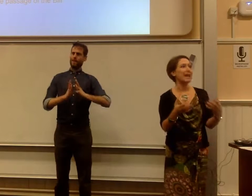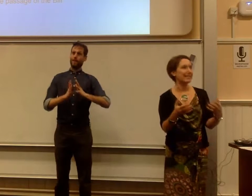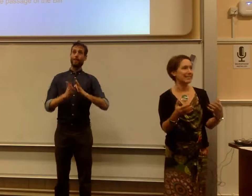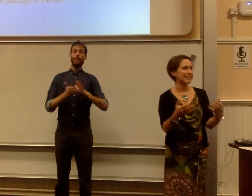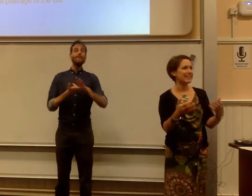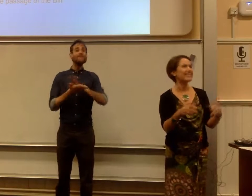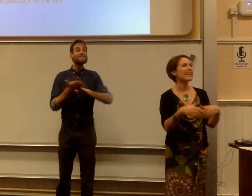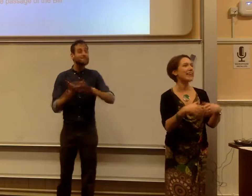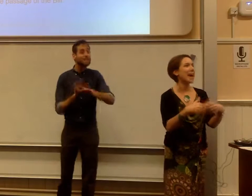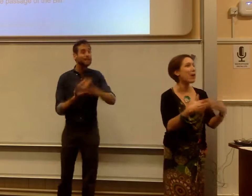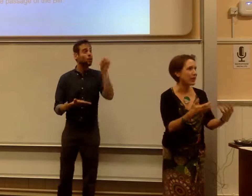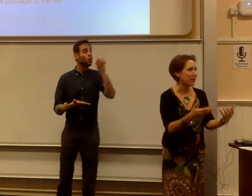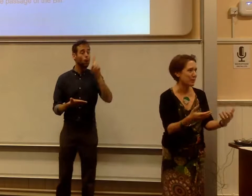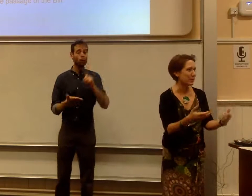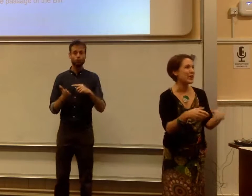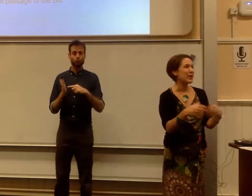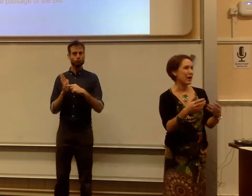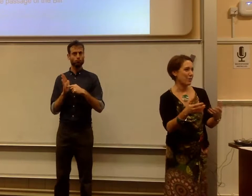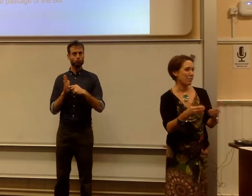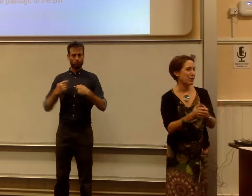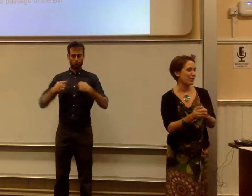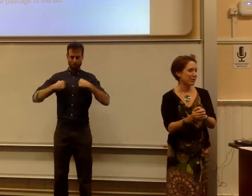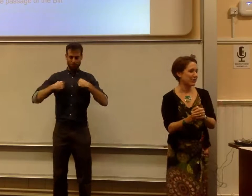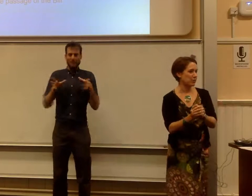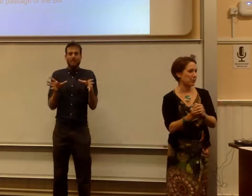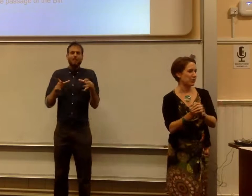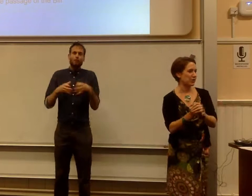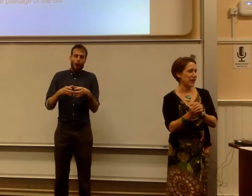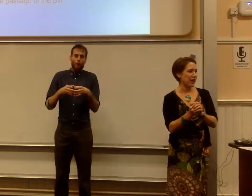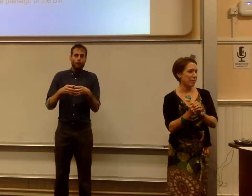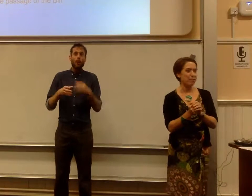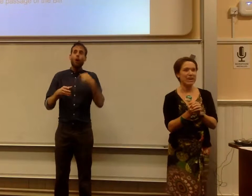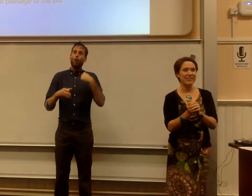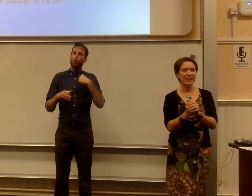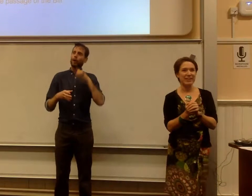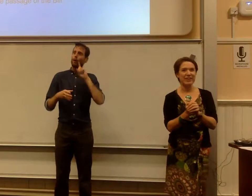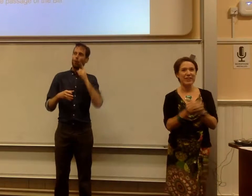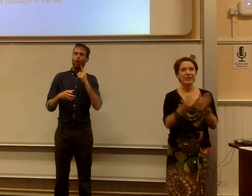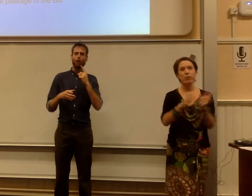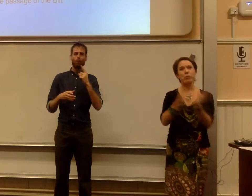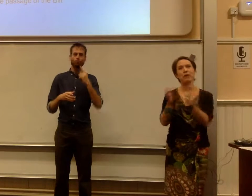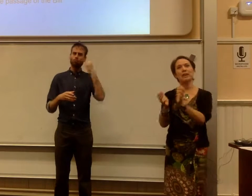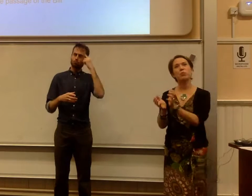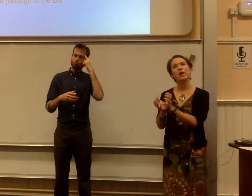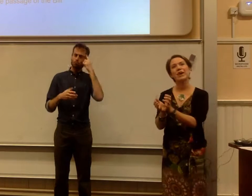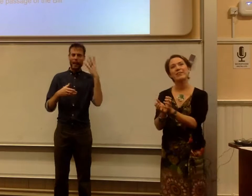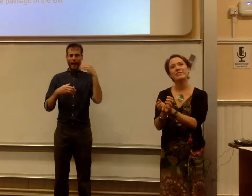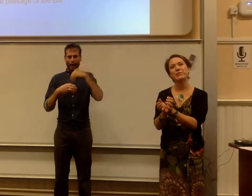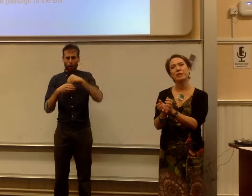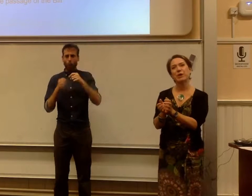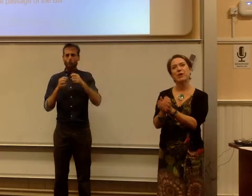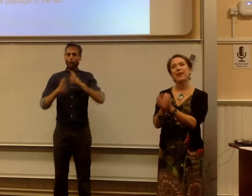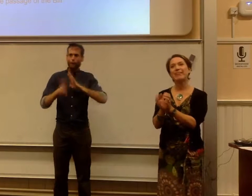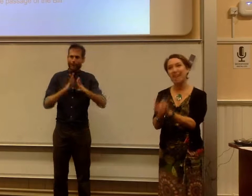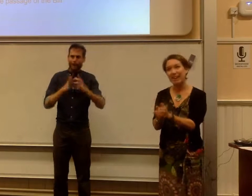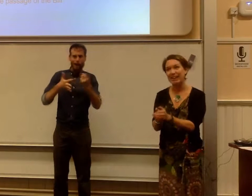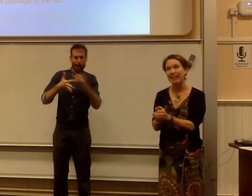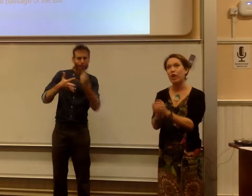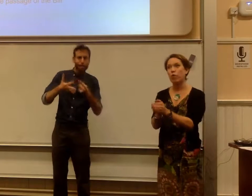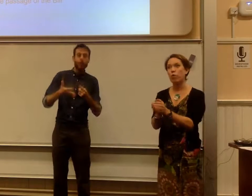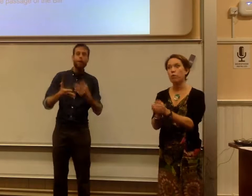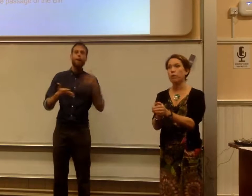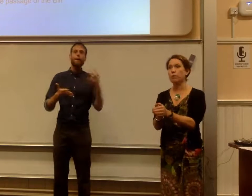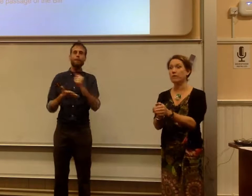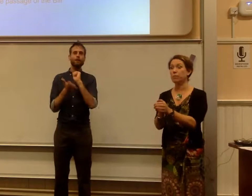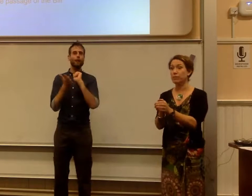publish plans saying how they will promote and support BSL. So it'll be a little while until we know